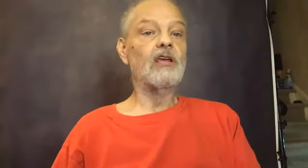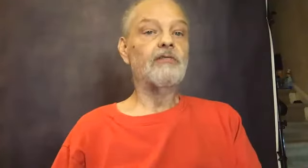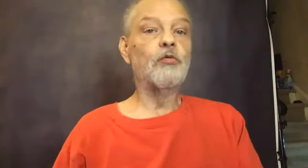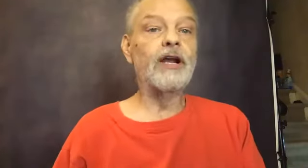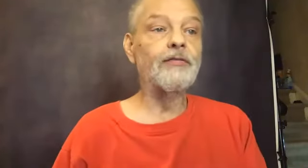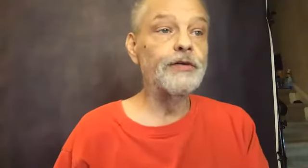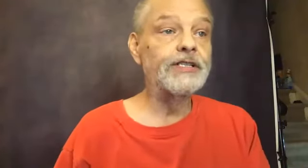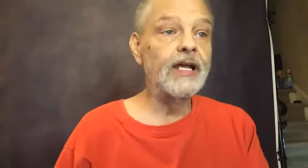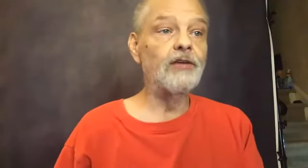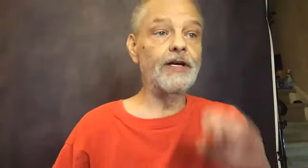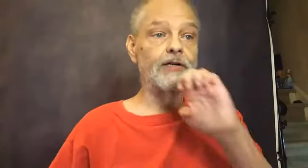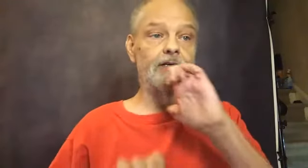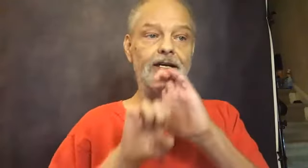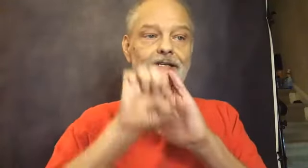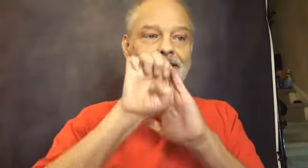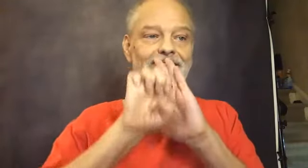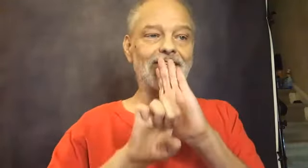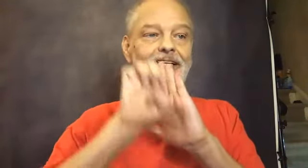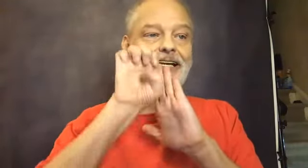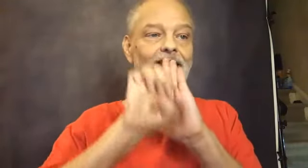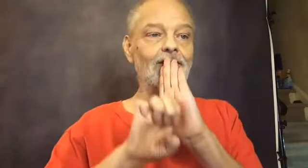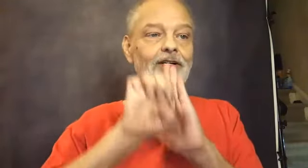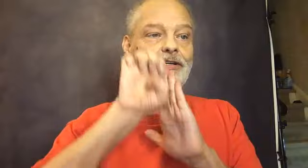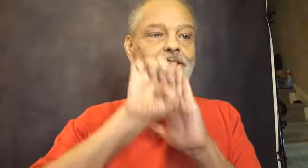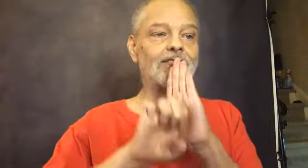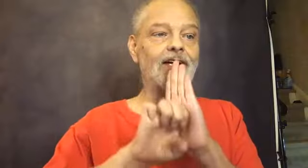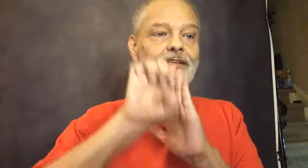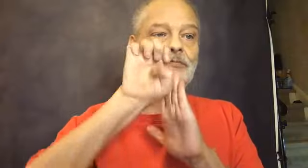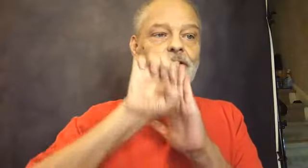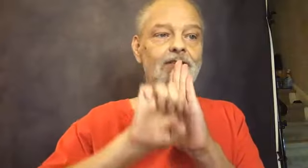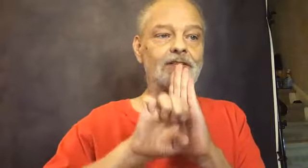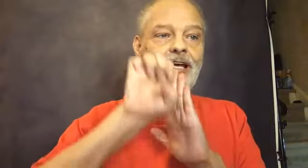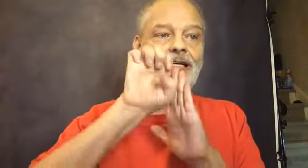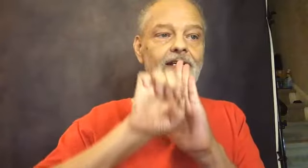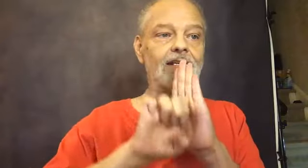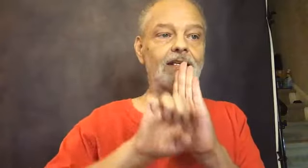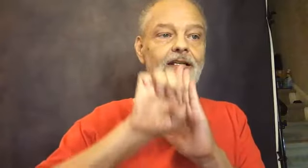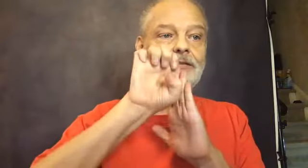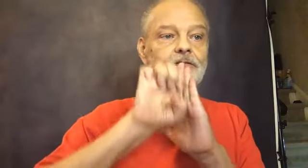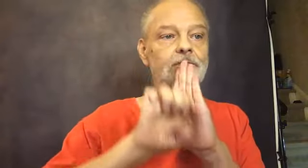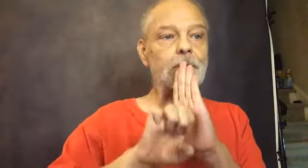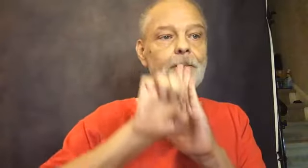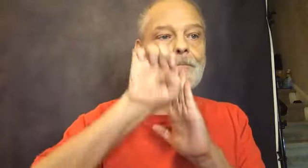For whatever reason, elevator is signed elevator. It's signed with an E.